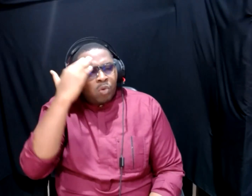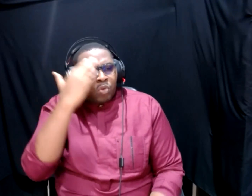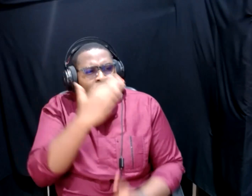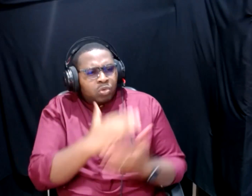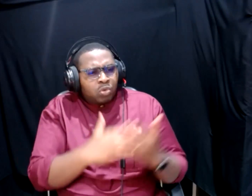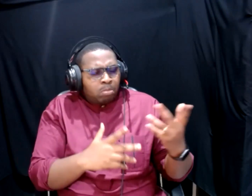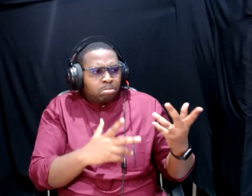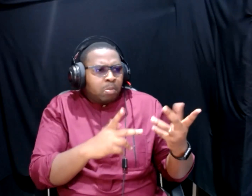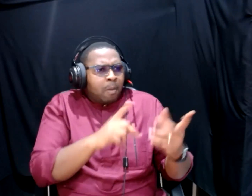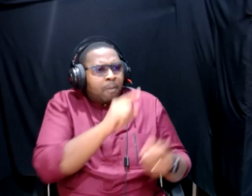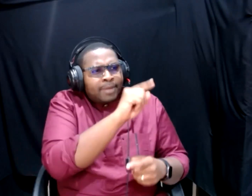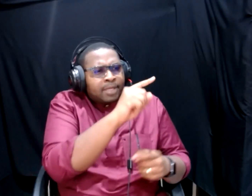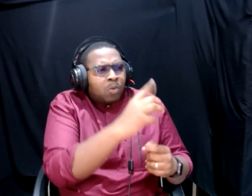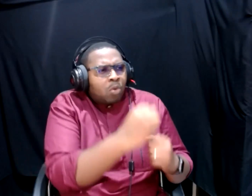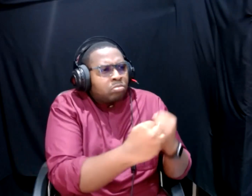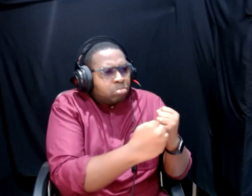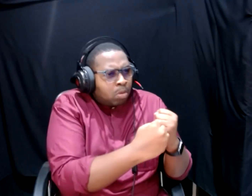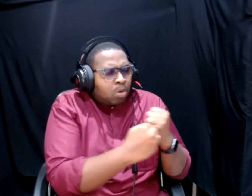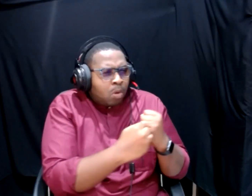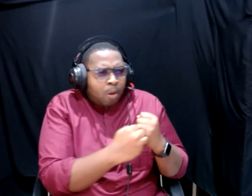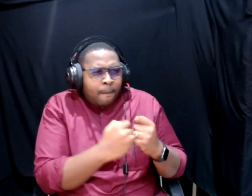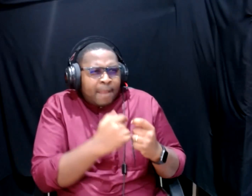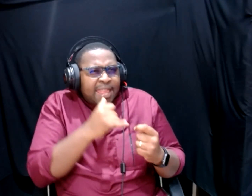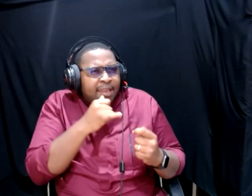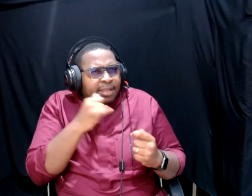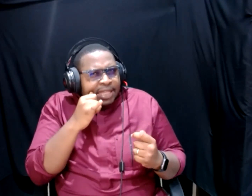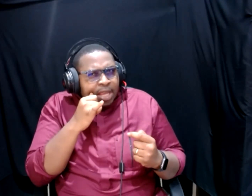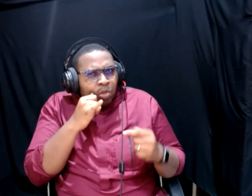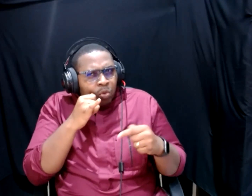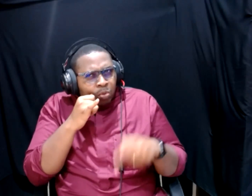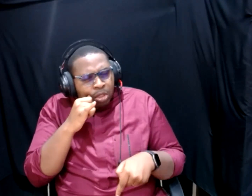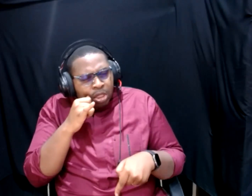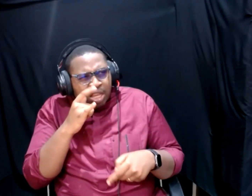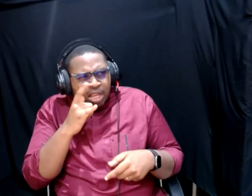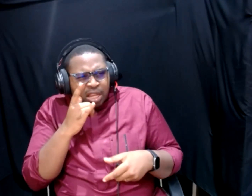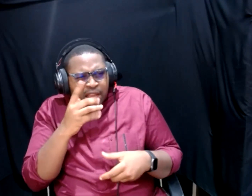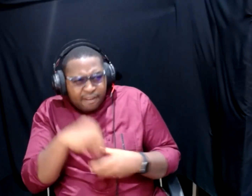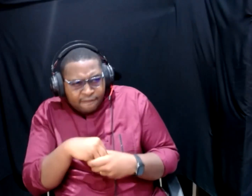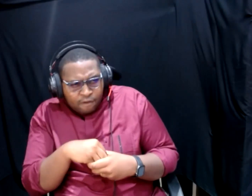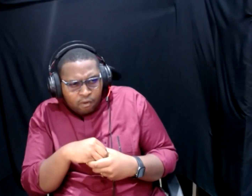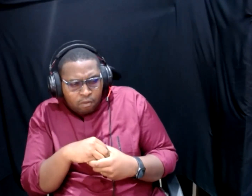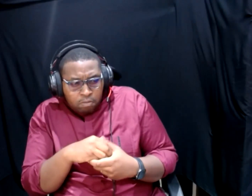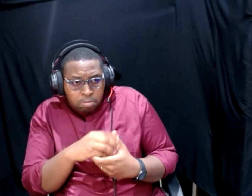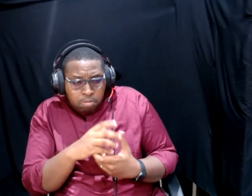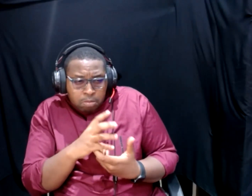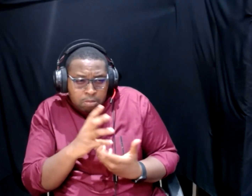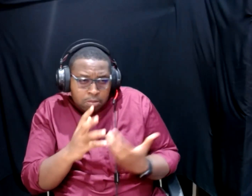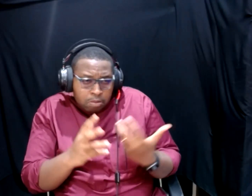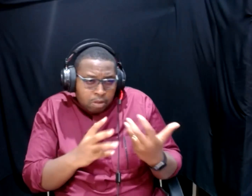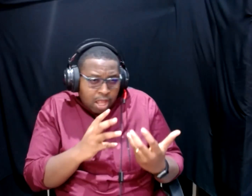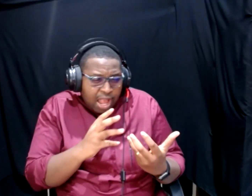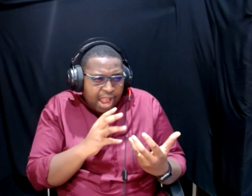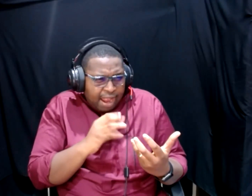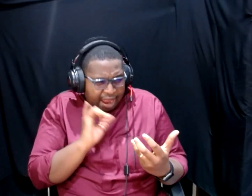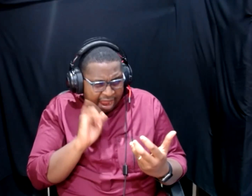that were not able to attend yesterday's or today's sessions. And should I suggest to them that they send their comments to